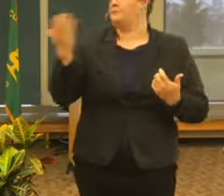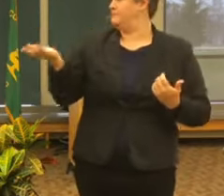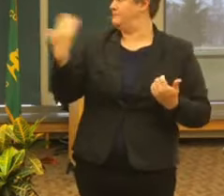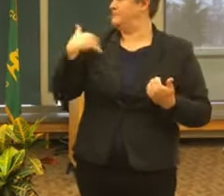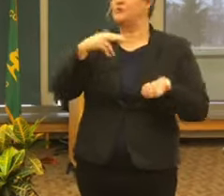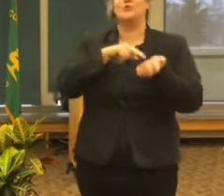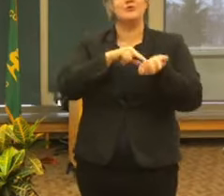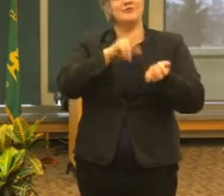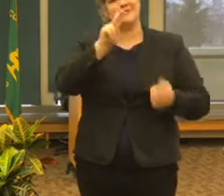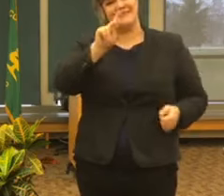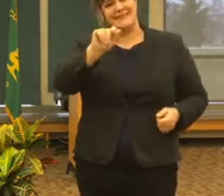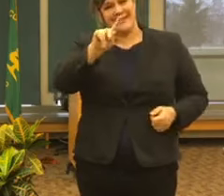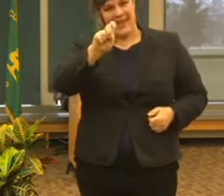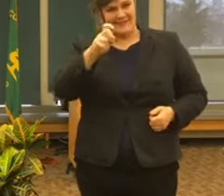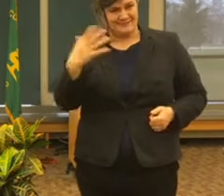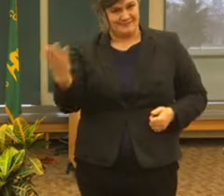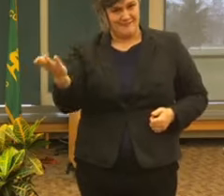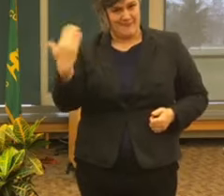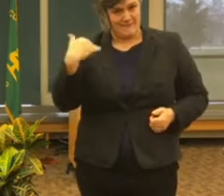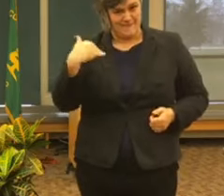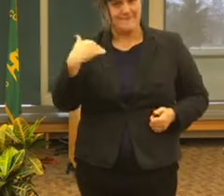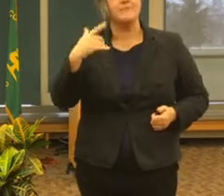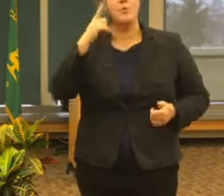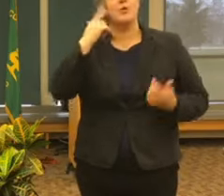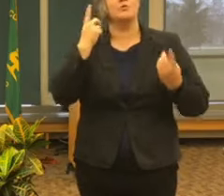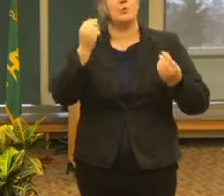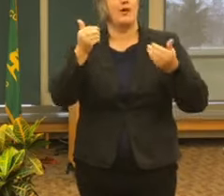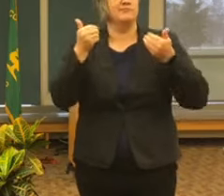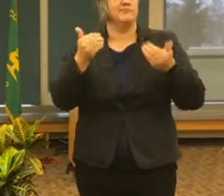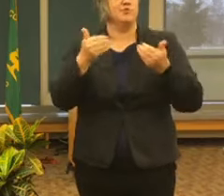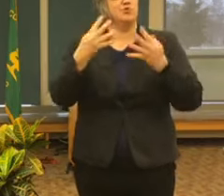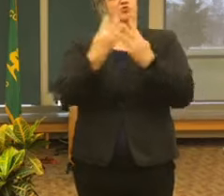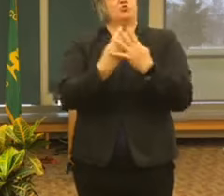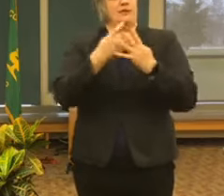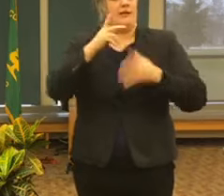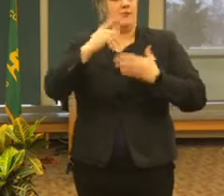Nurse Kate to come up, and we're actually going to conduct a screening program.